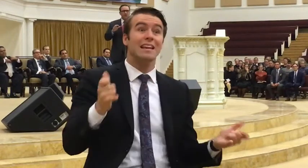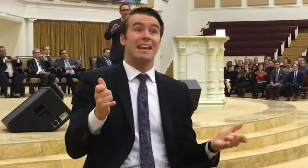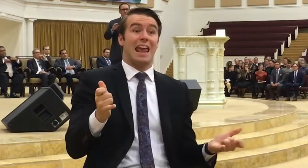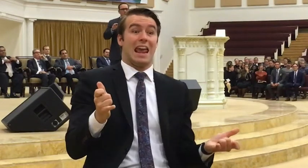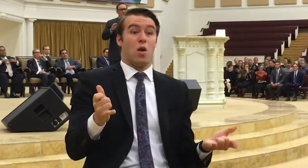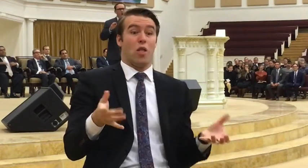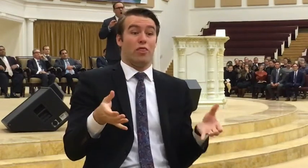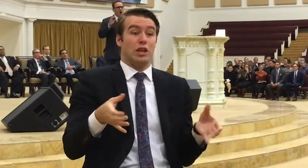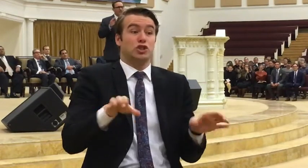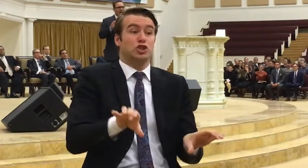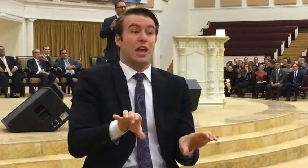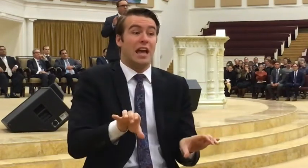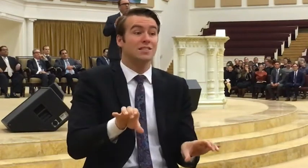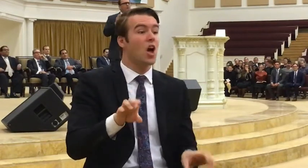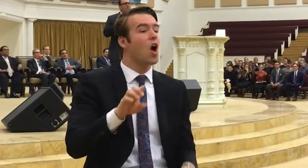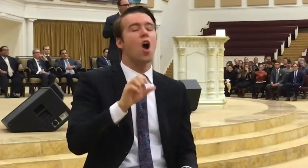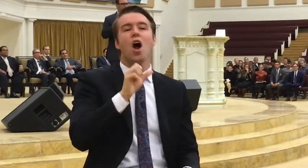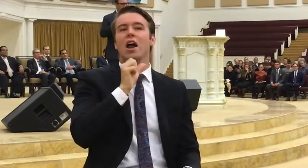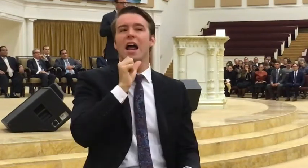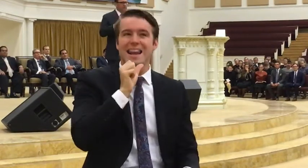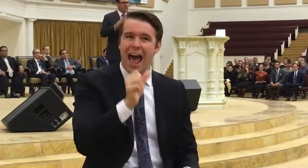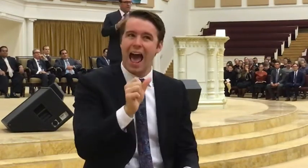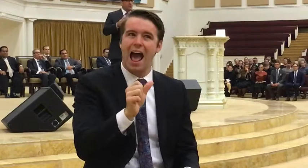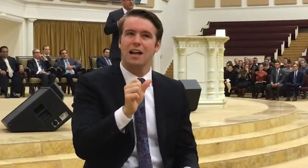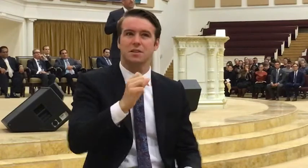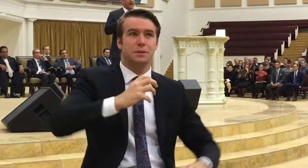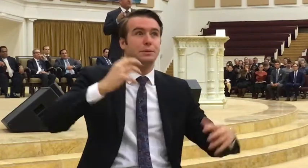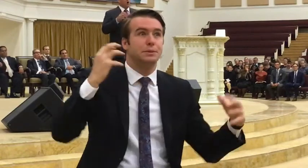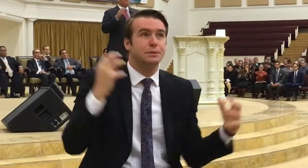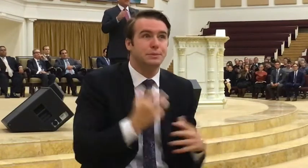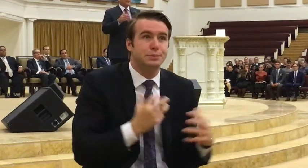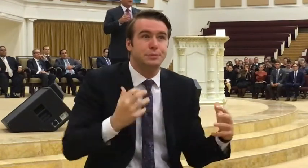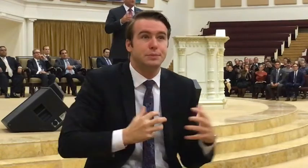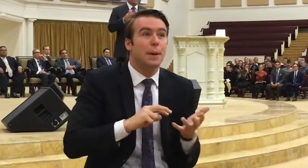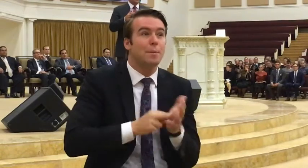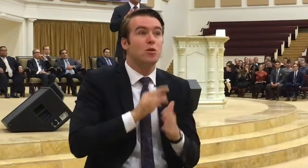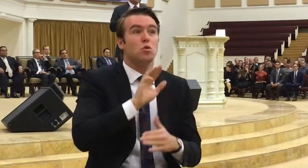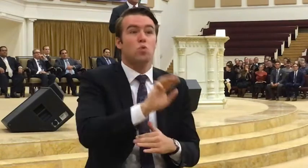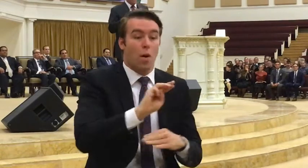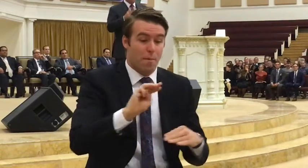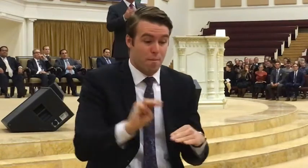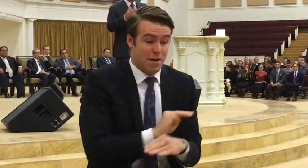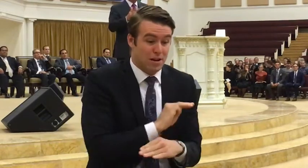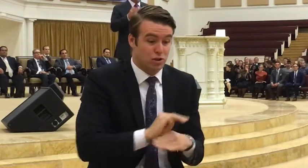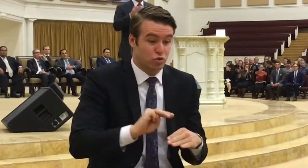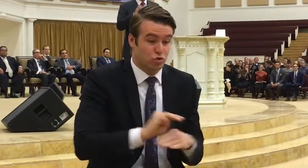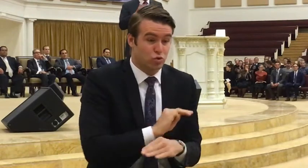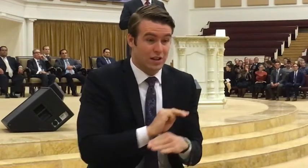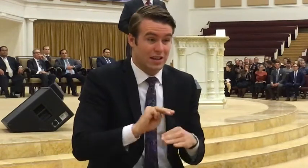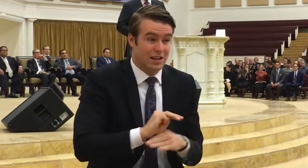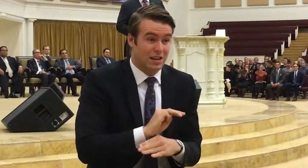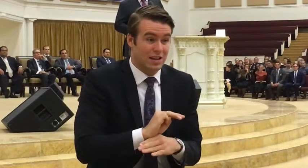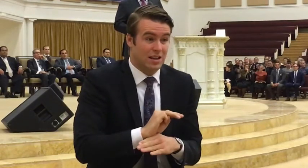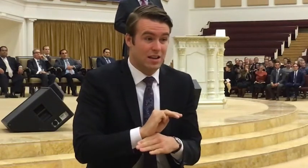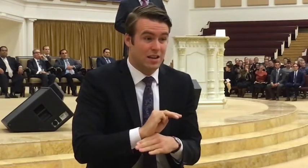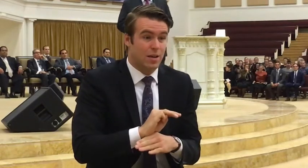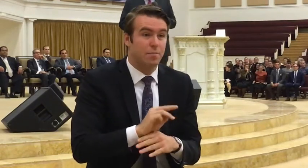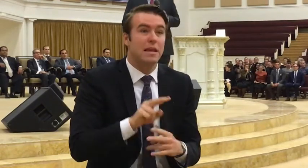chances are not real big that your ministry will not be